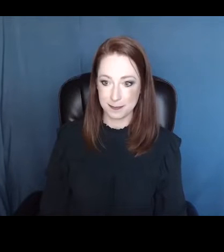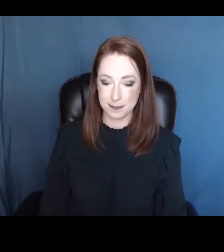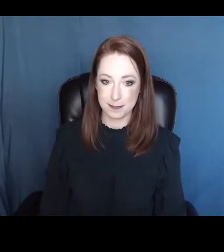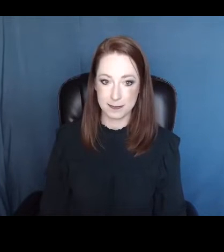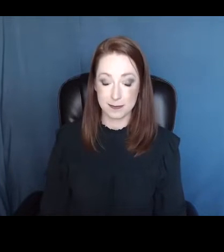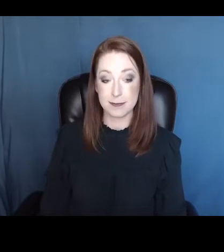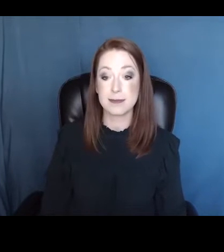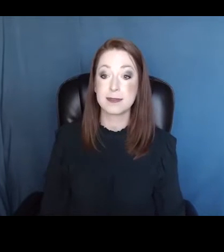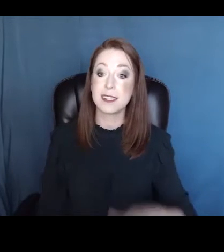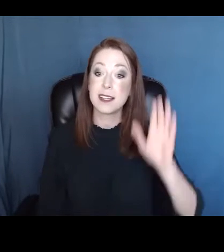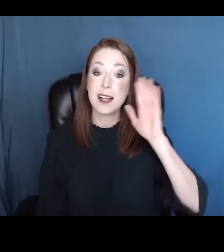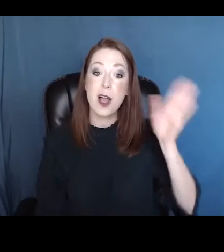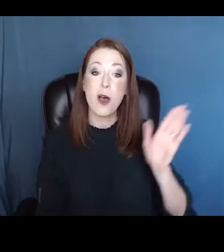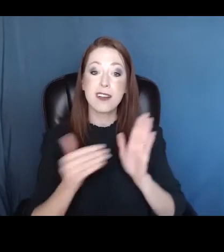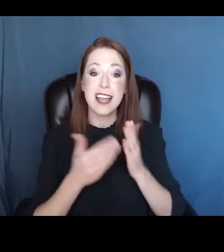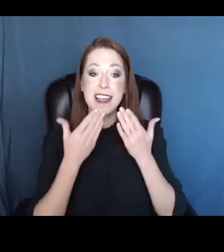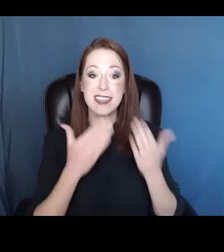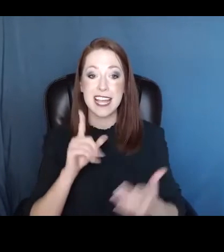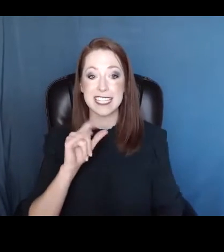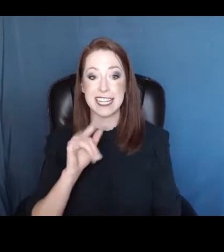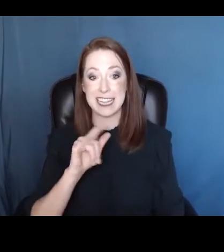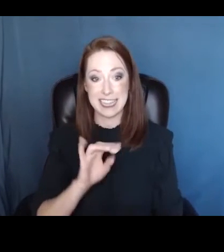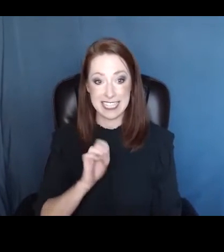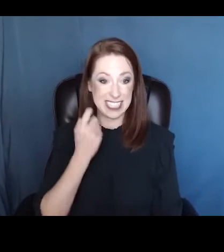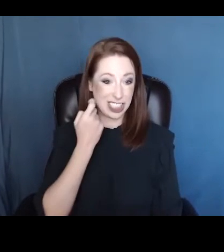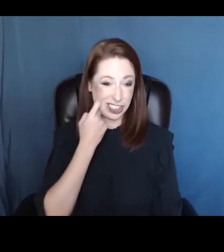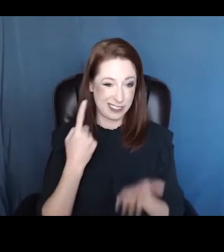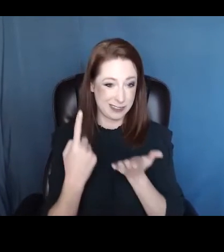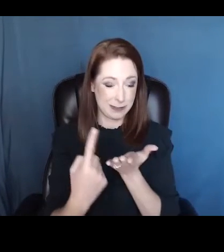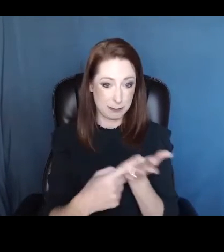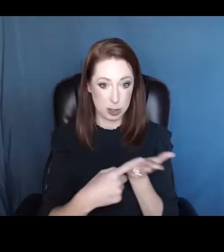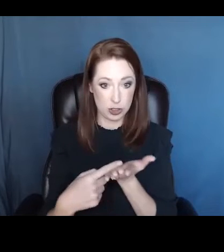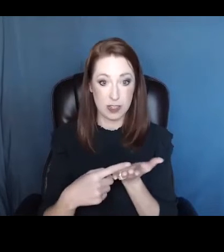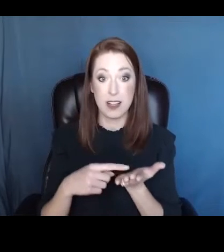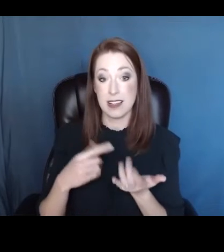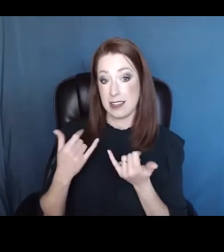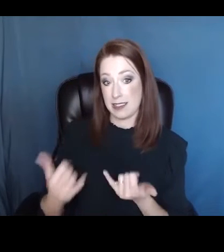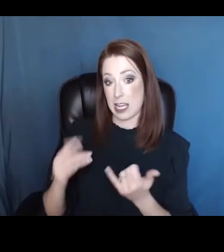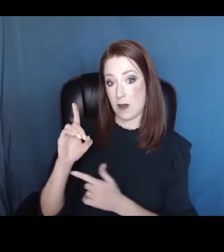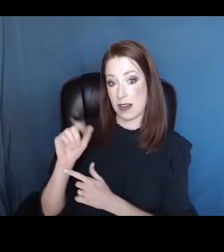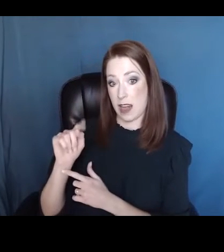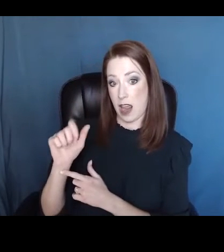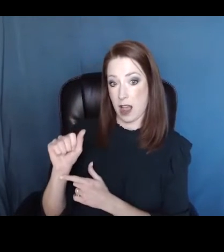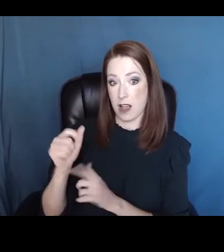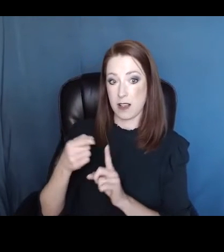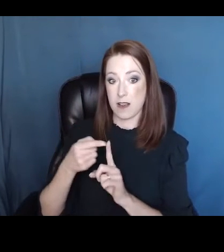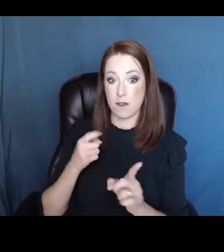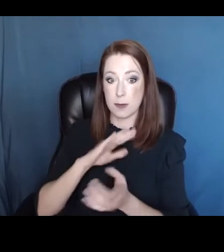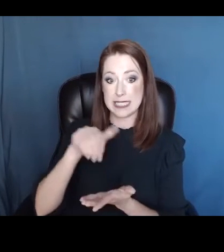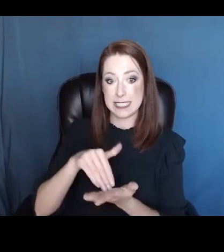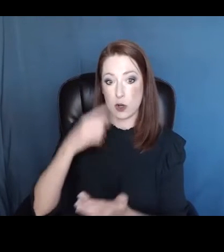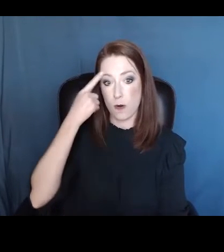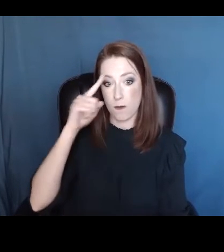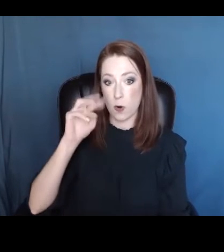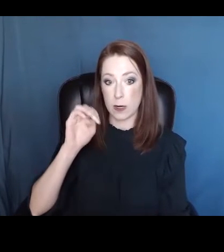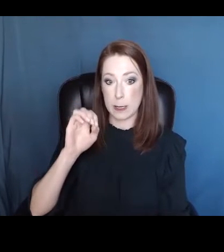Hello again. Thanks, Lily. So as Lily mentioned, the data we're about to see comes from the Centers for Medicare and